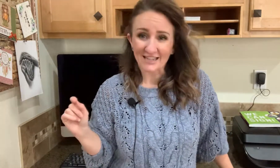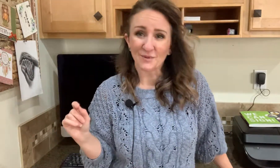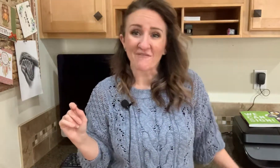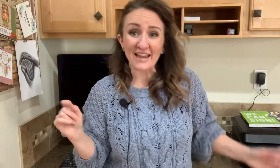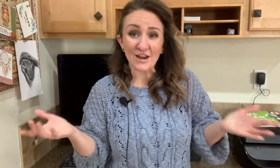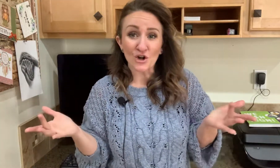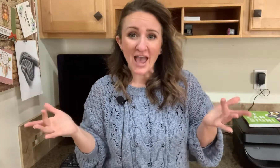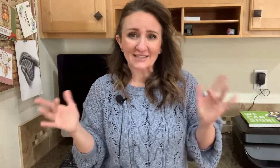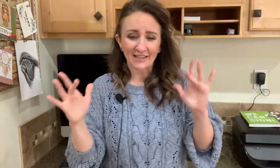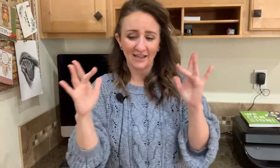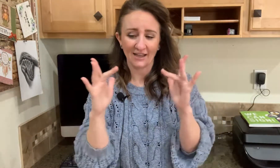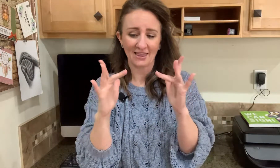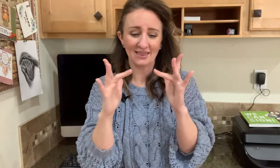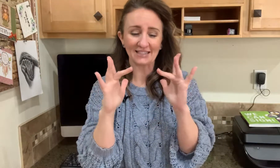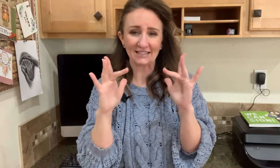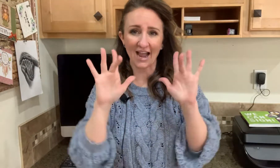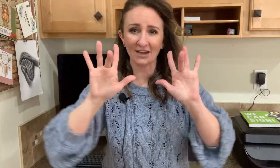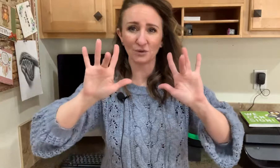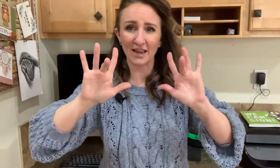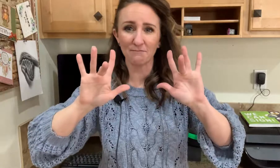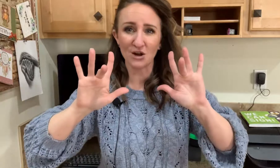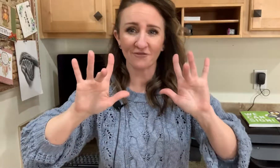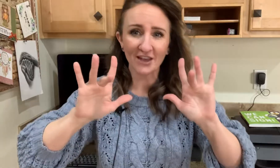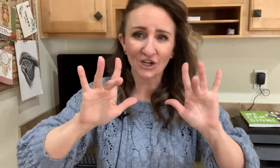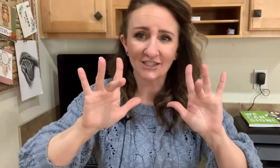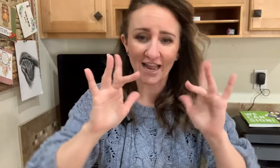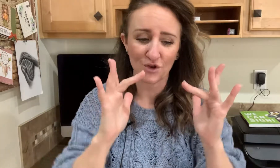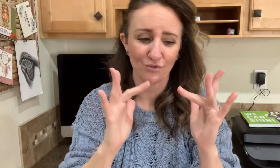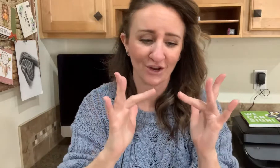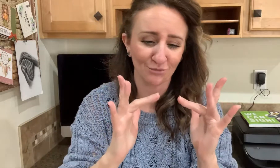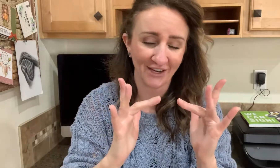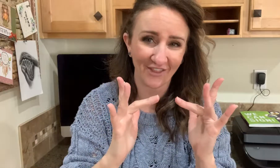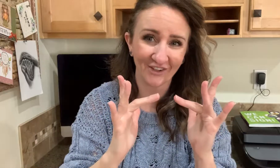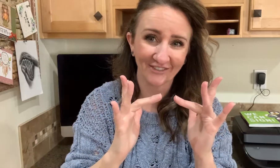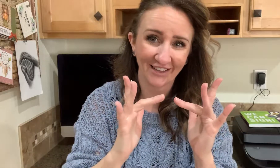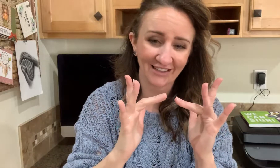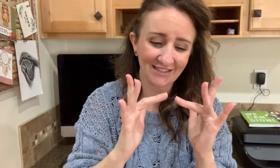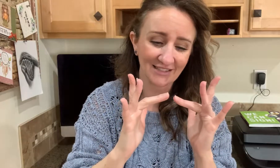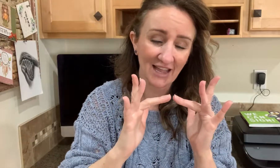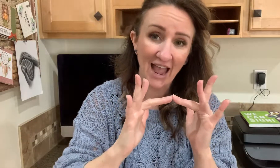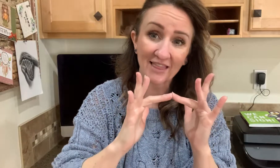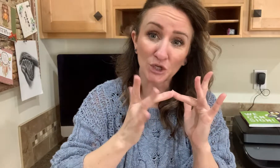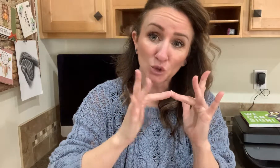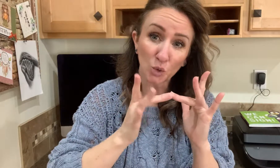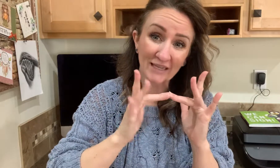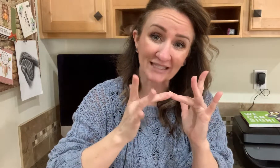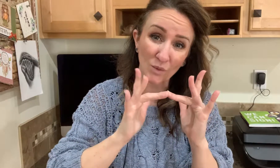have internet. This sign, you take middle fingers and you bring them together like this, and then you twist one